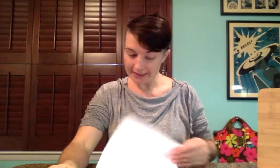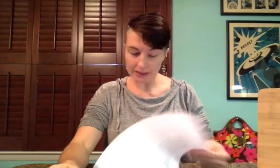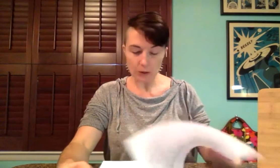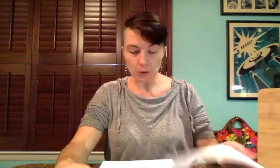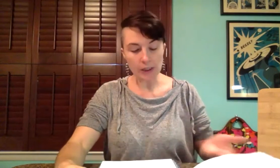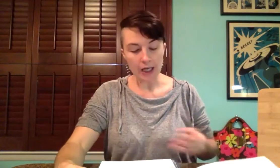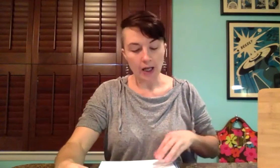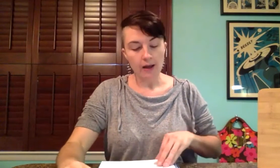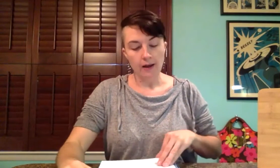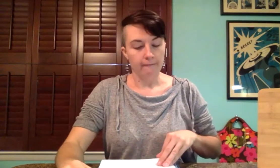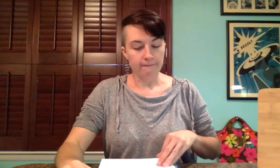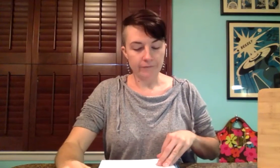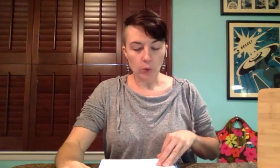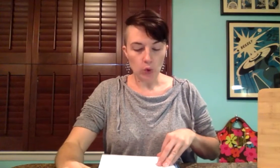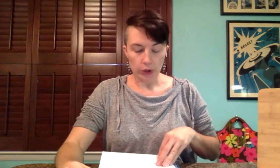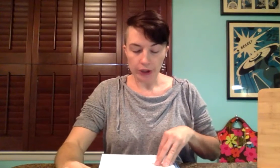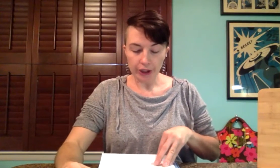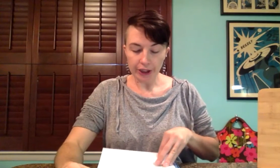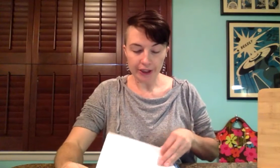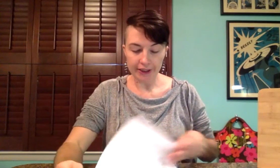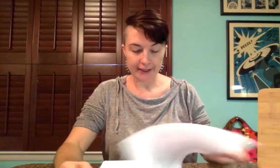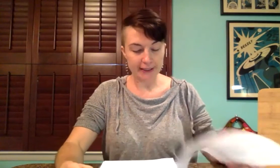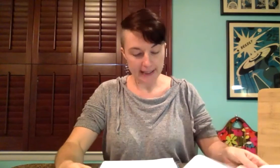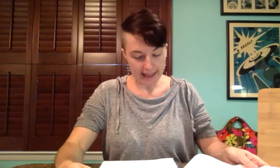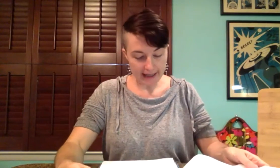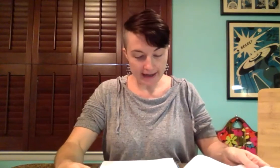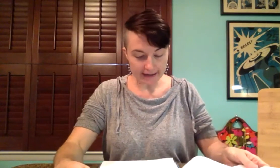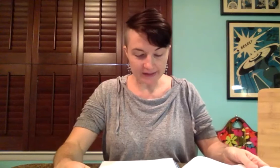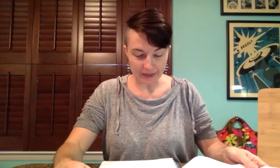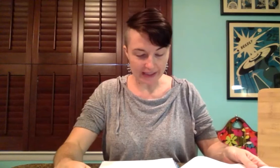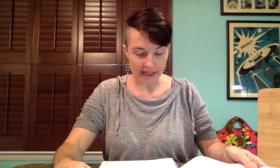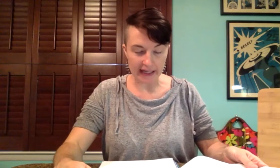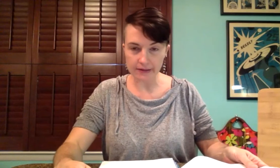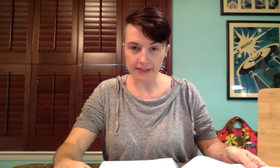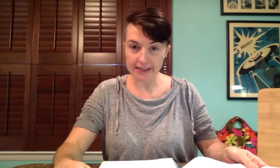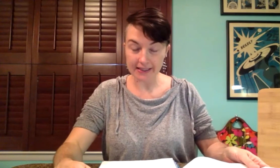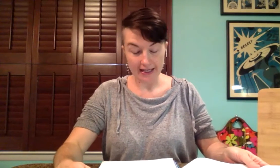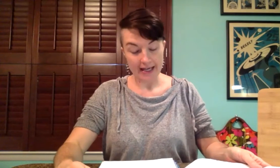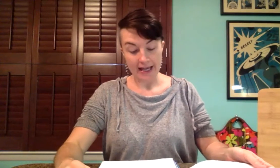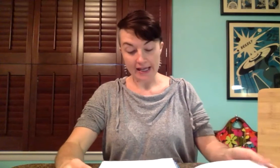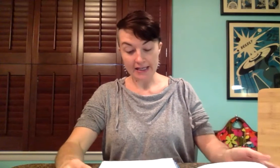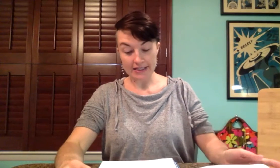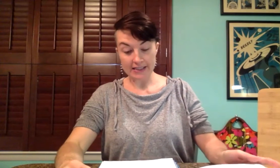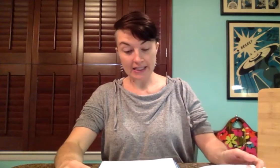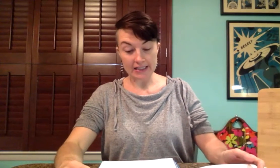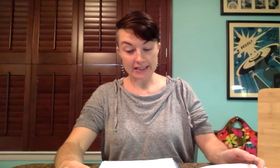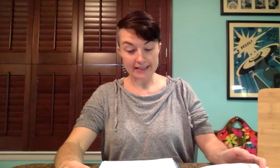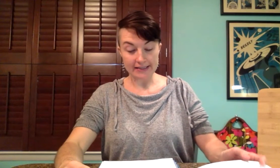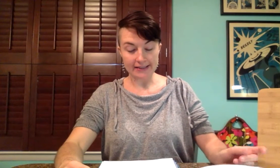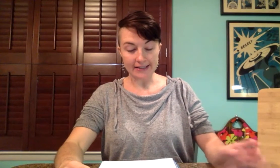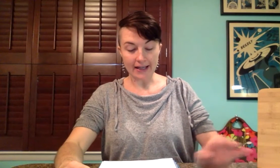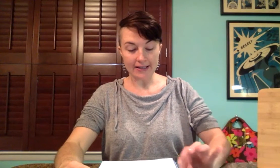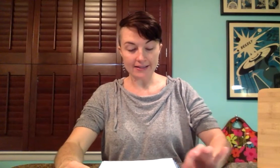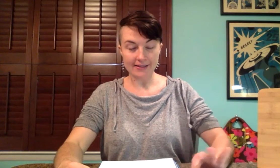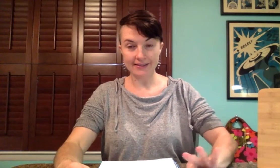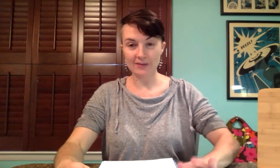to do for next week, I think. And instead, we'll